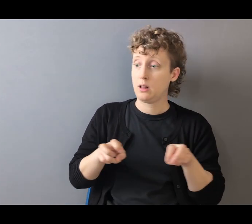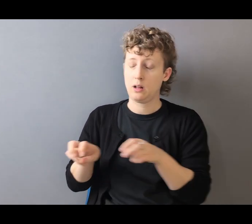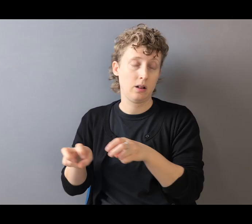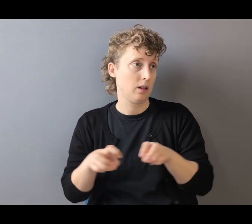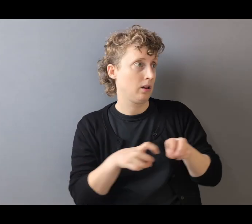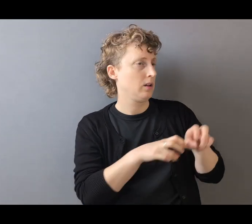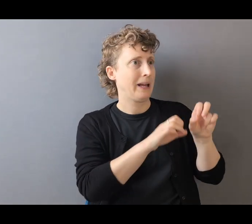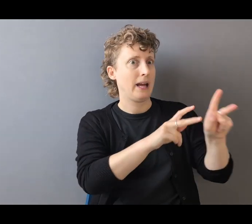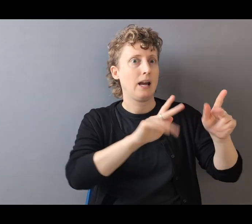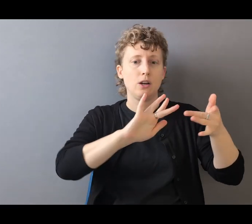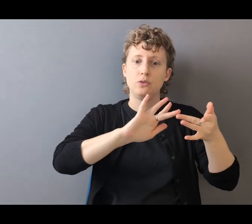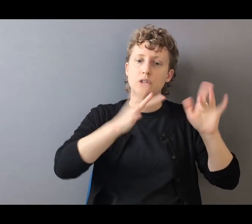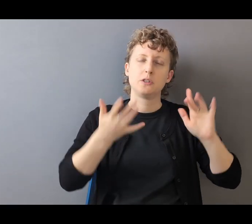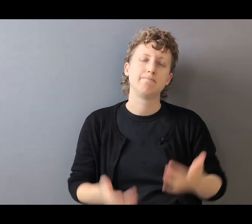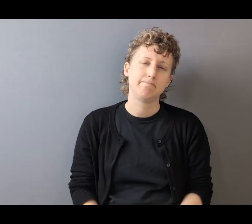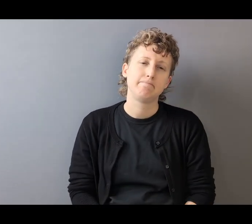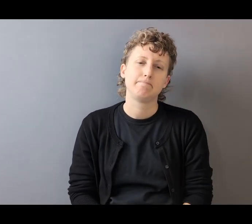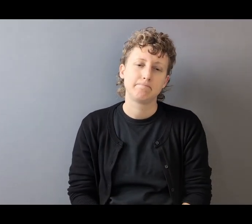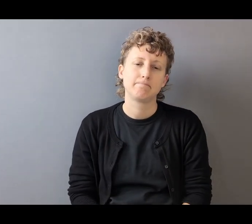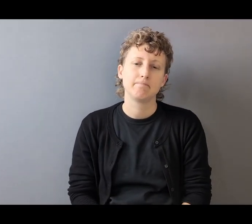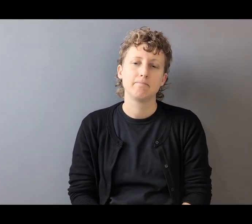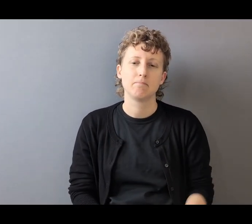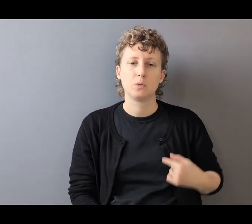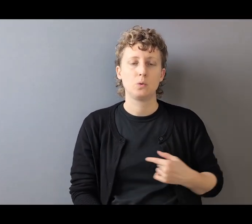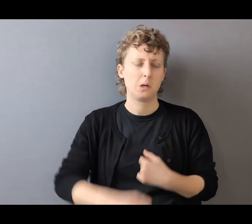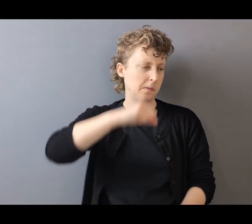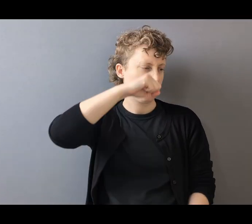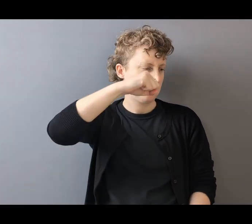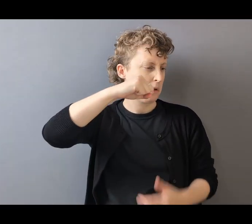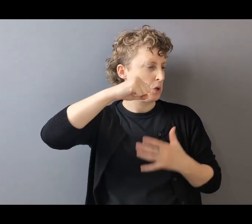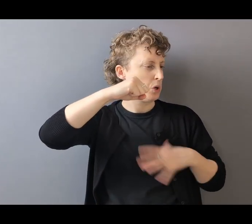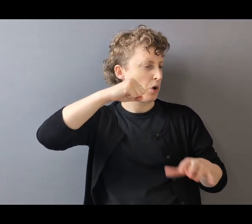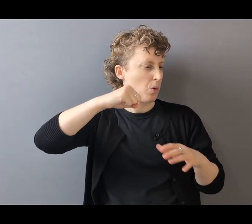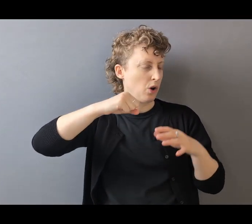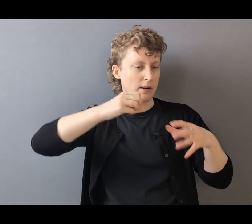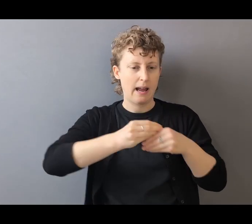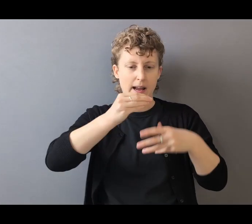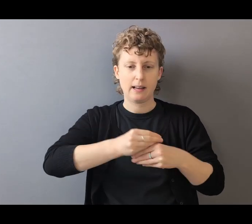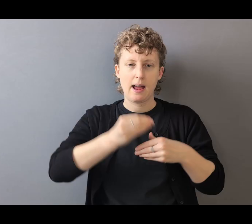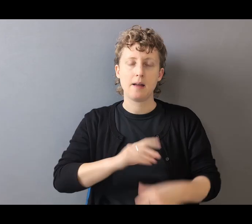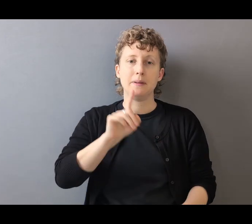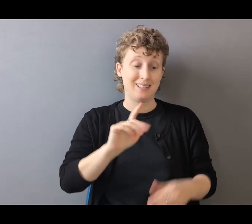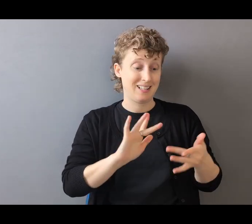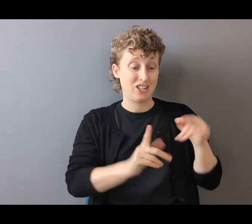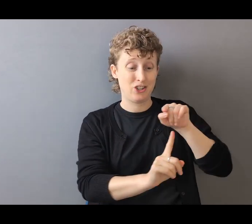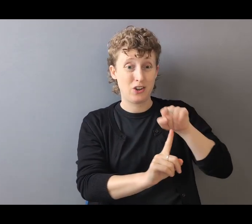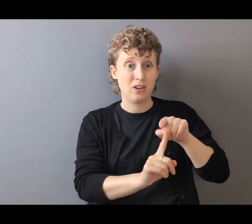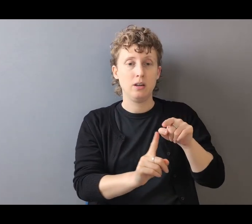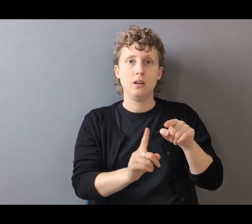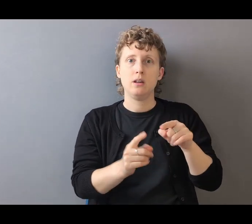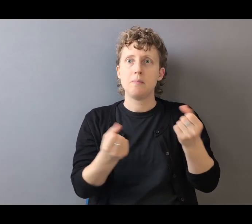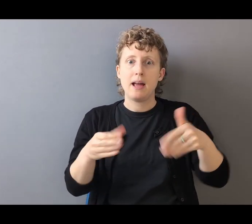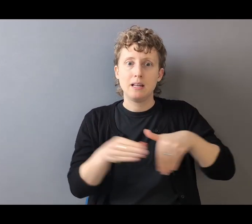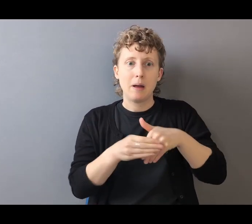part. But it's not like we don't want to do more. It's just this is where we have found the most members, the most money, the most